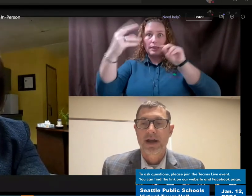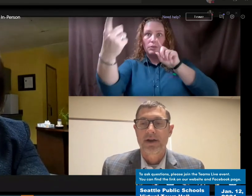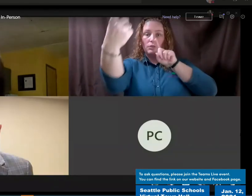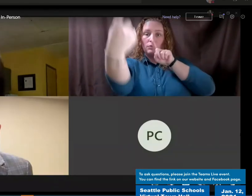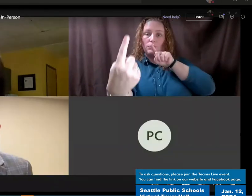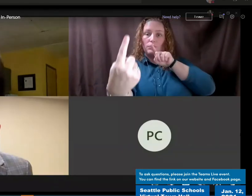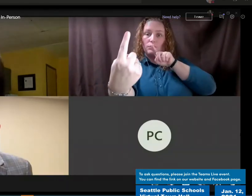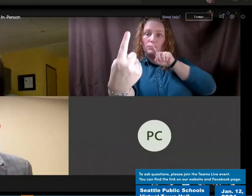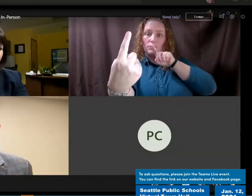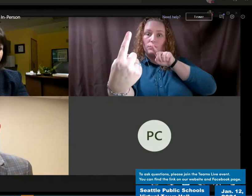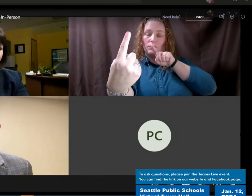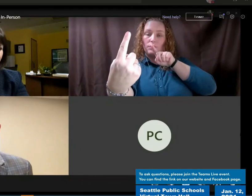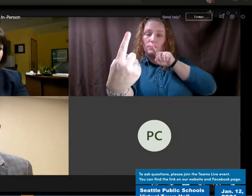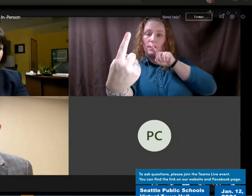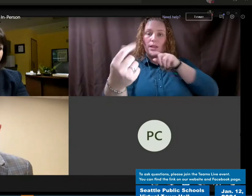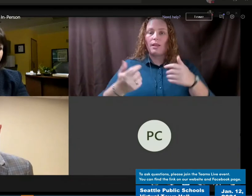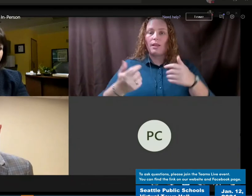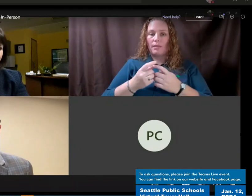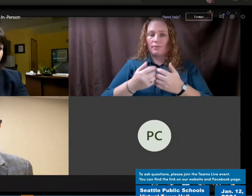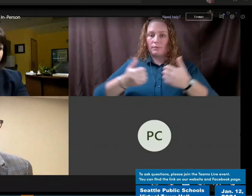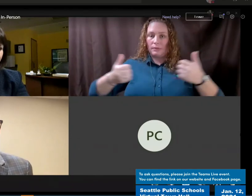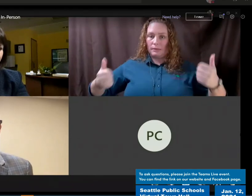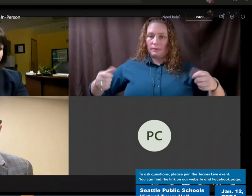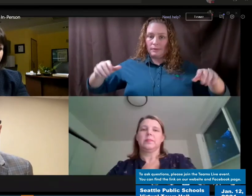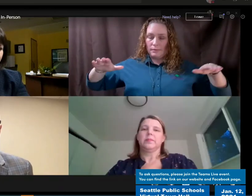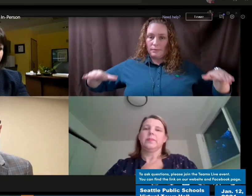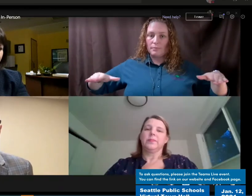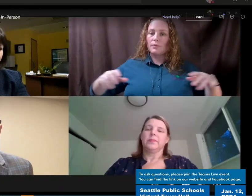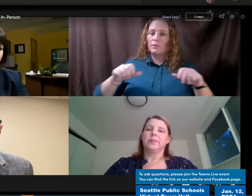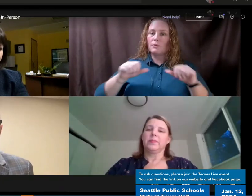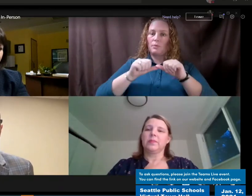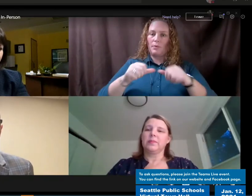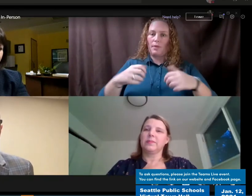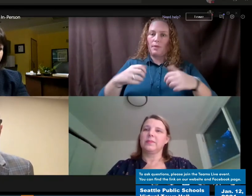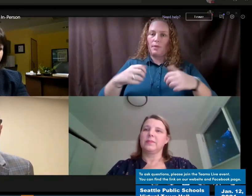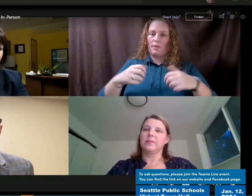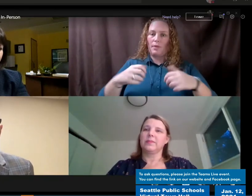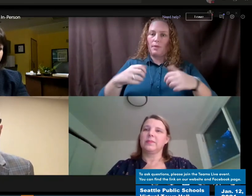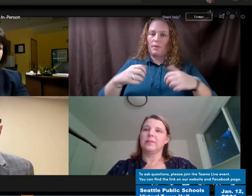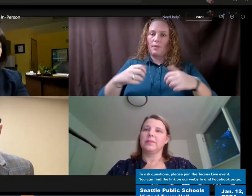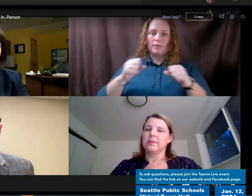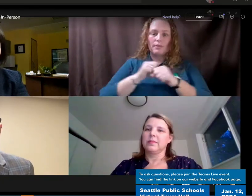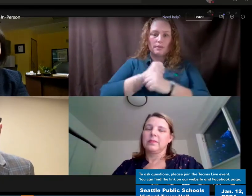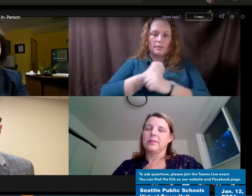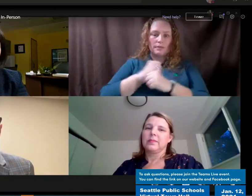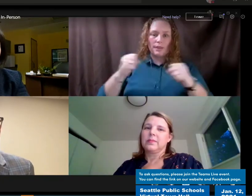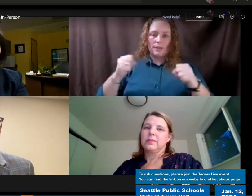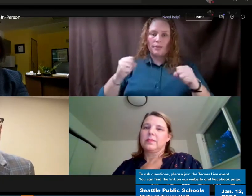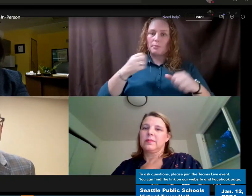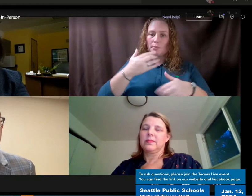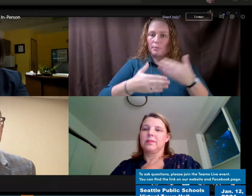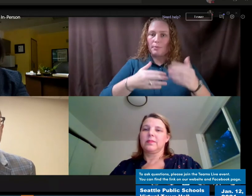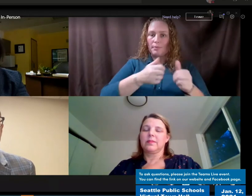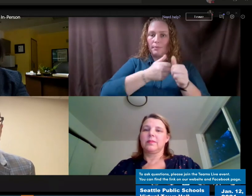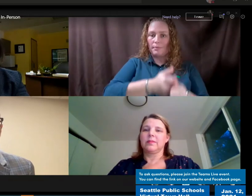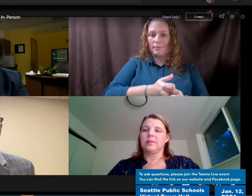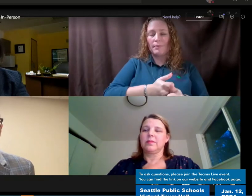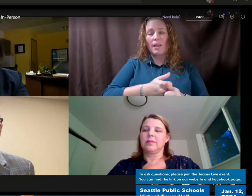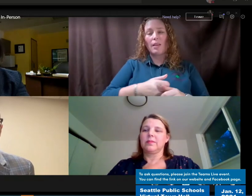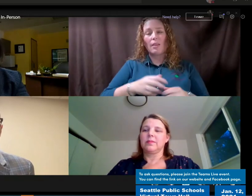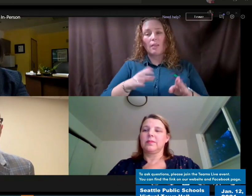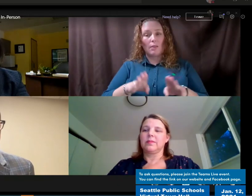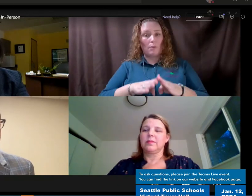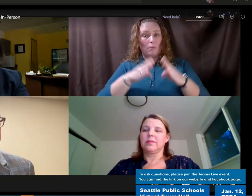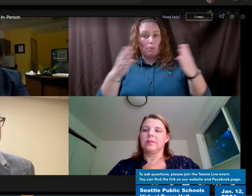another, and so that we can help maintain the health and safety protocols. And then about open concept buildings is really